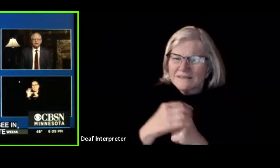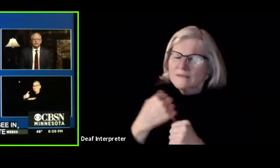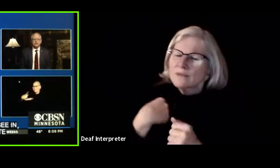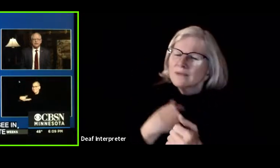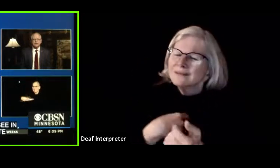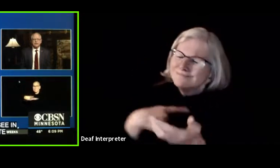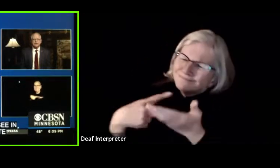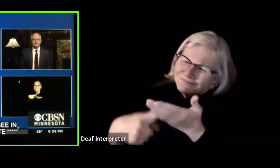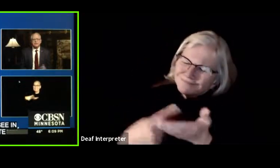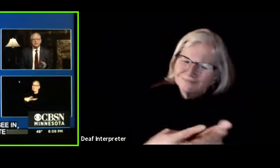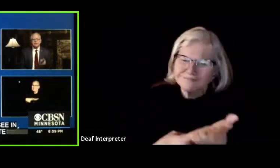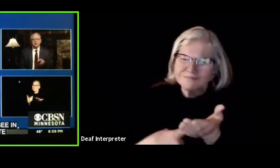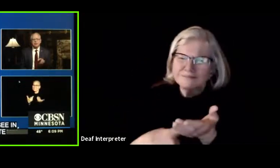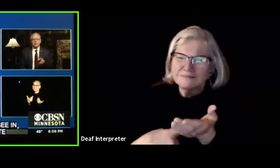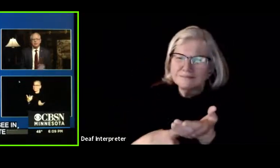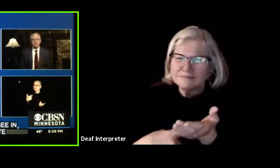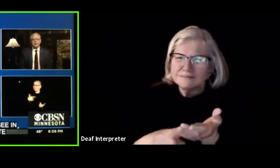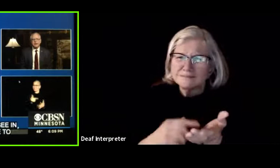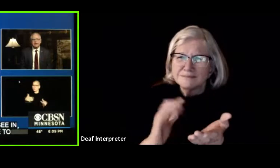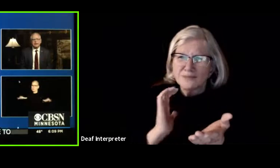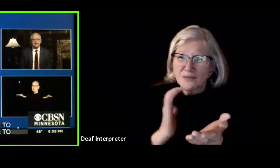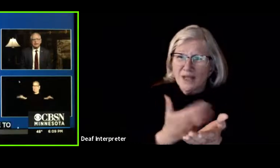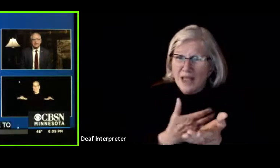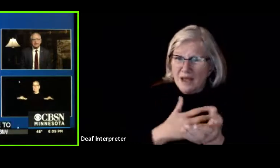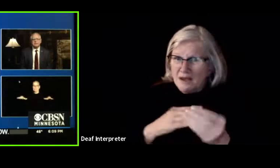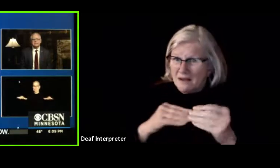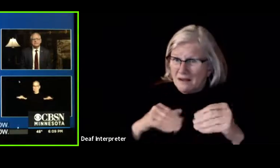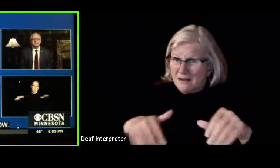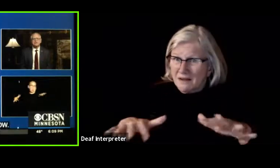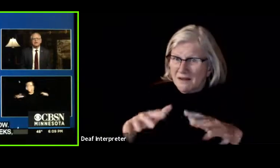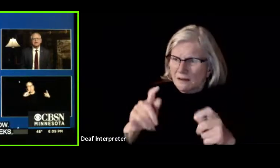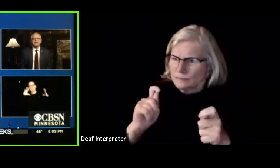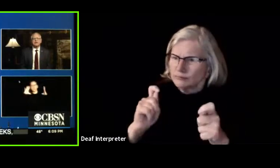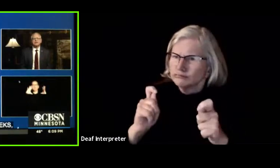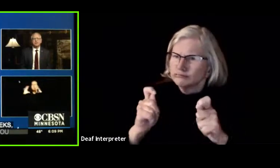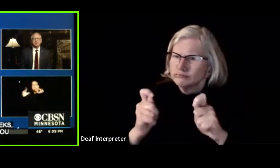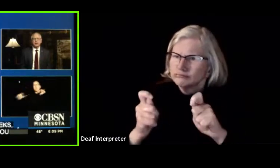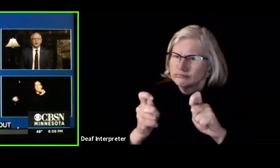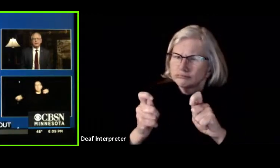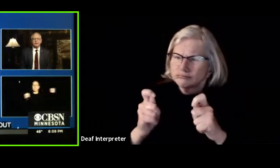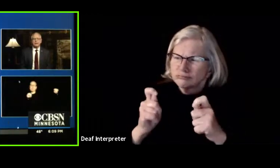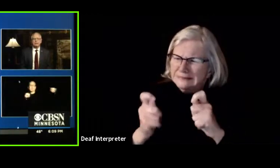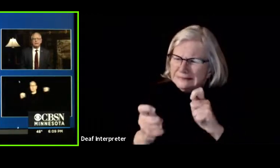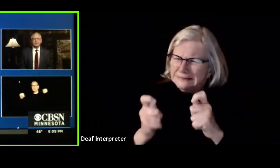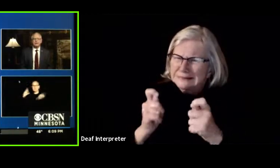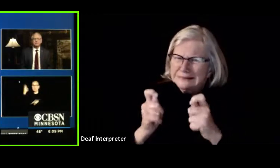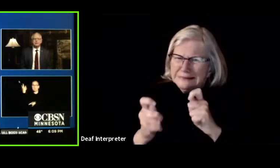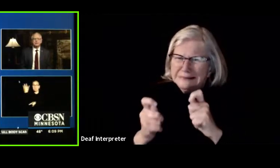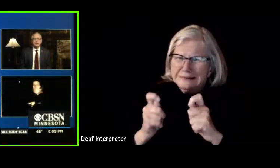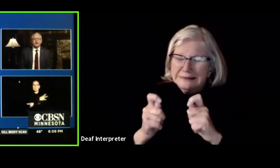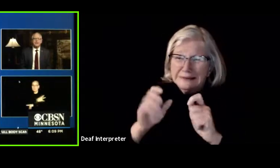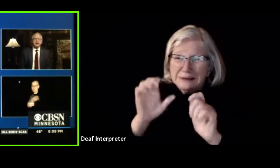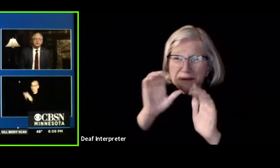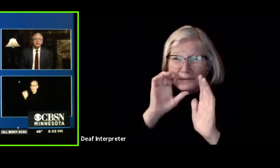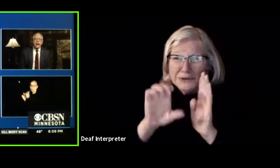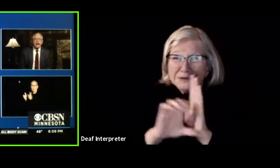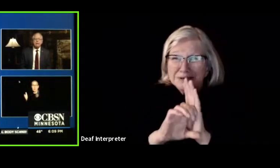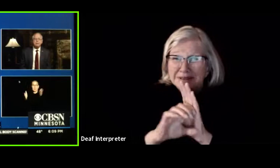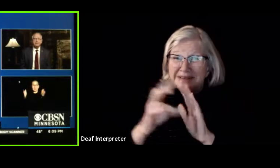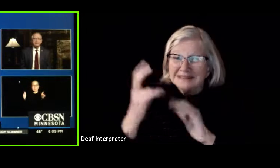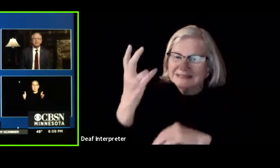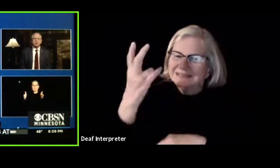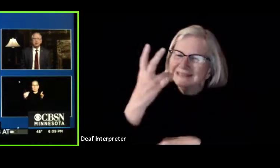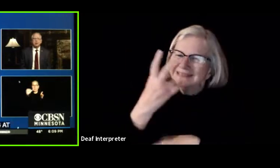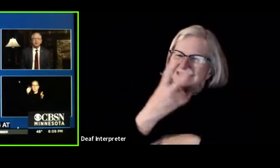under our feet. These are what you're looking at here is the 7-day case growth rate. And it was about 10%. That was high,